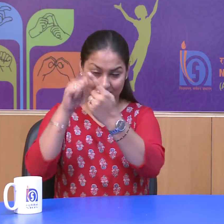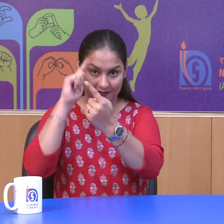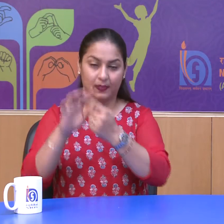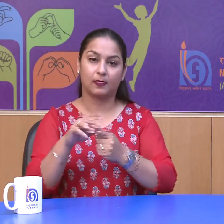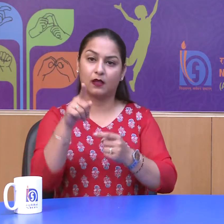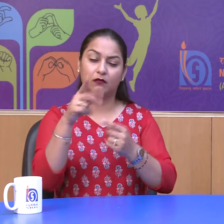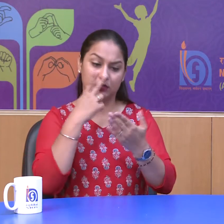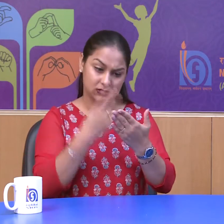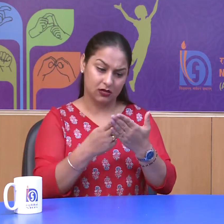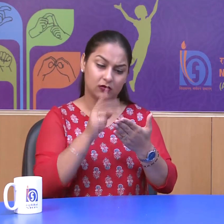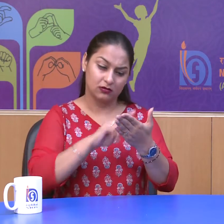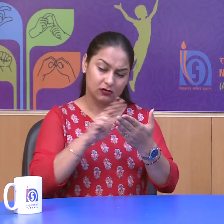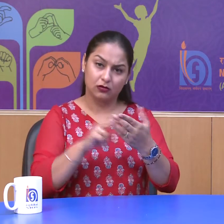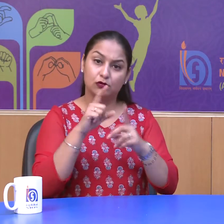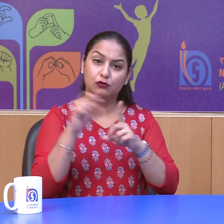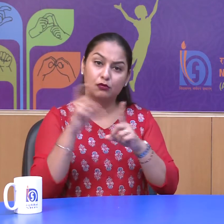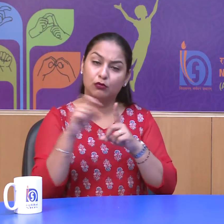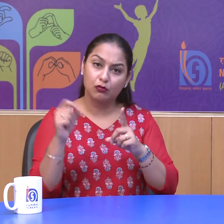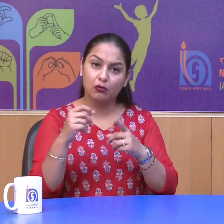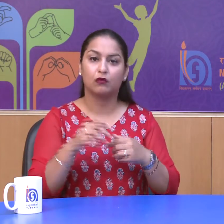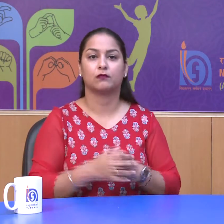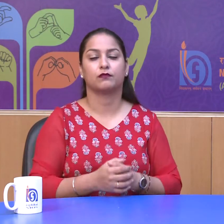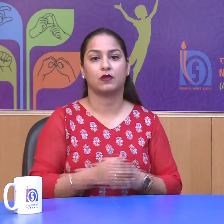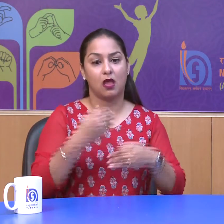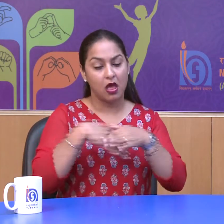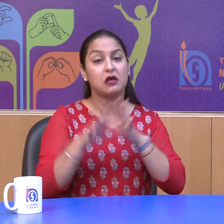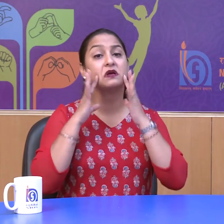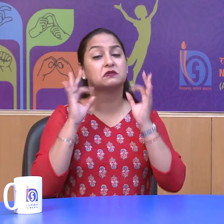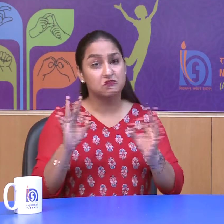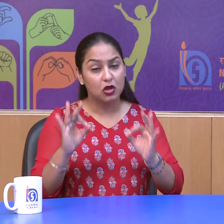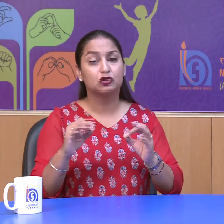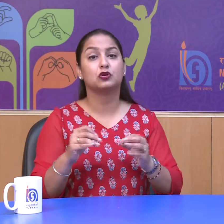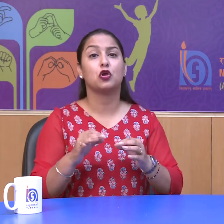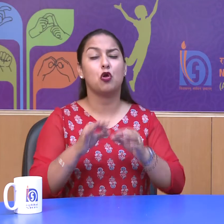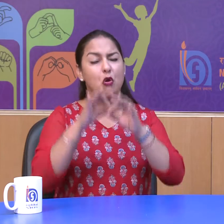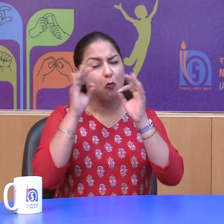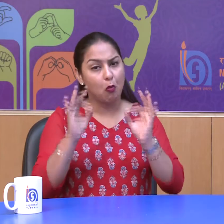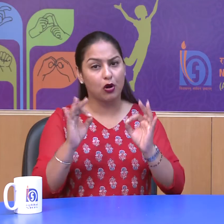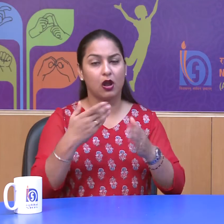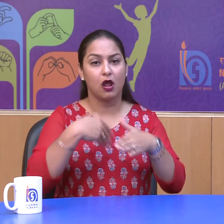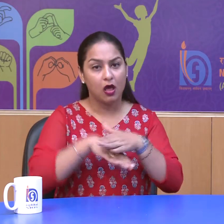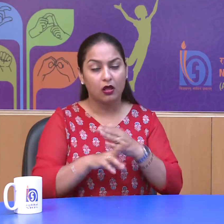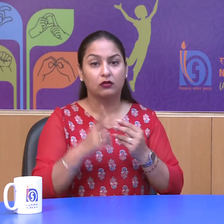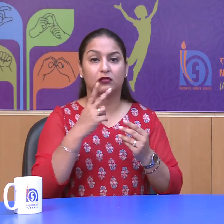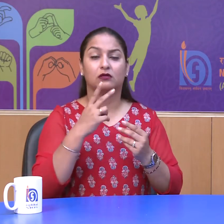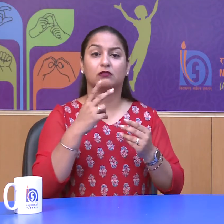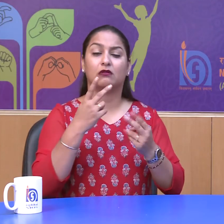roles of public opinion are especially important for the functioning of a democratic